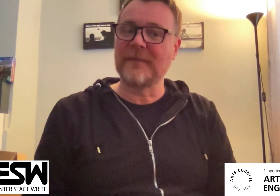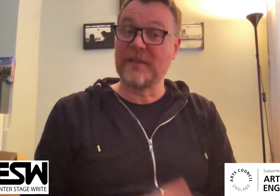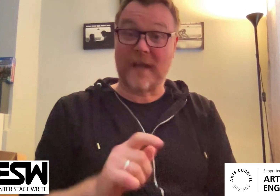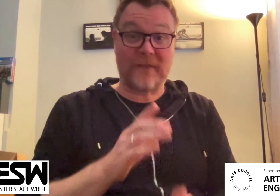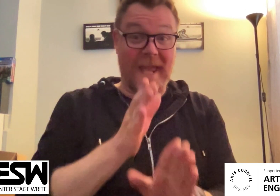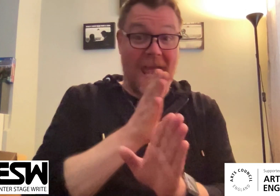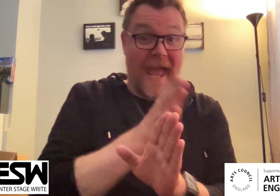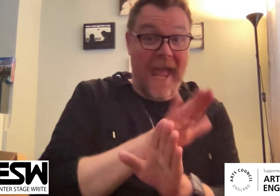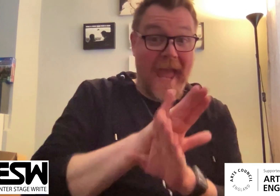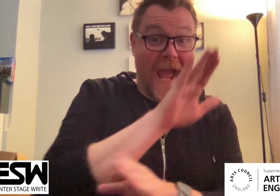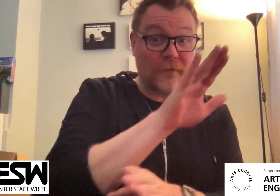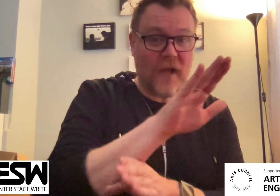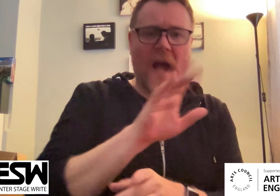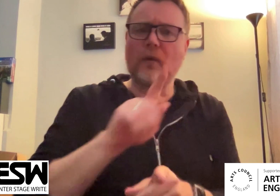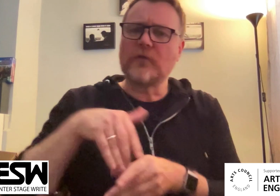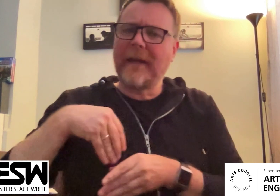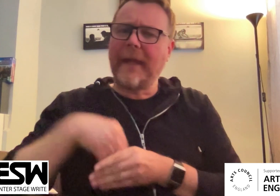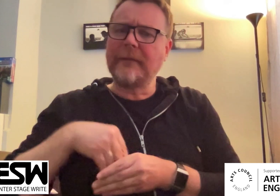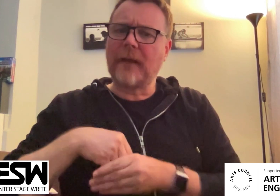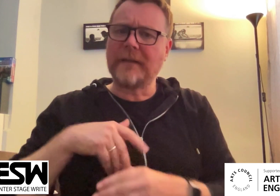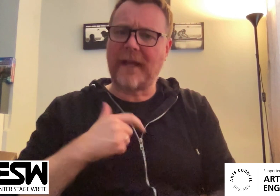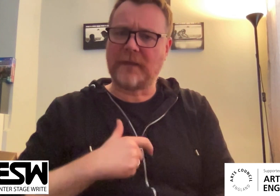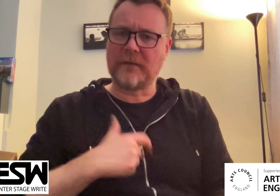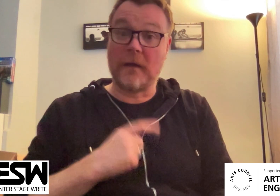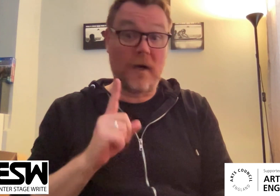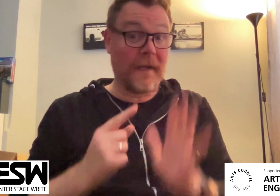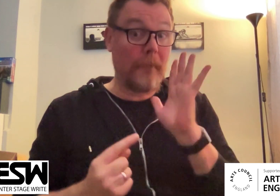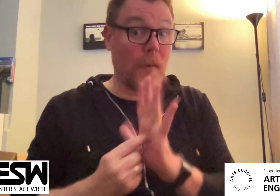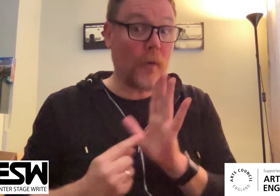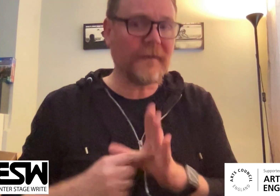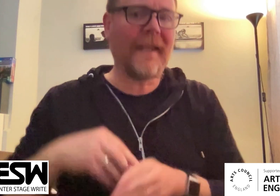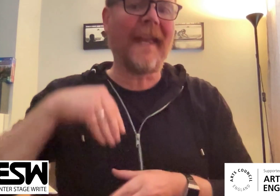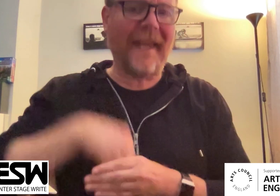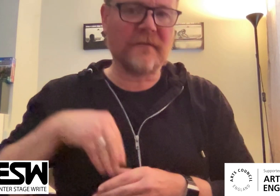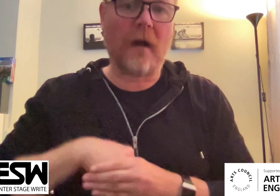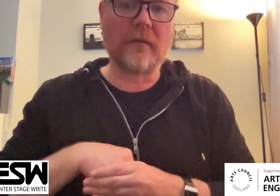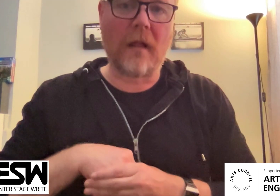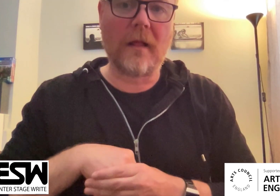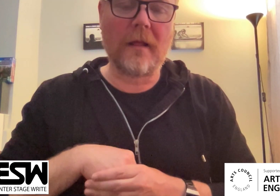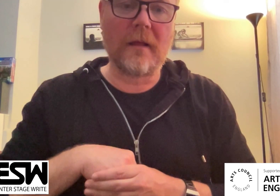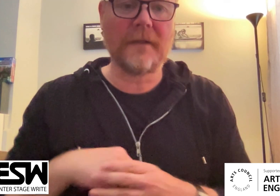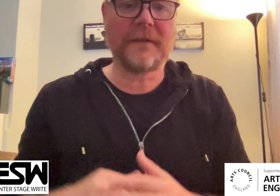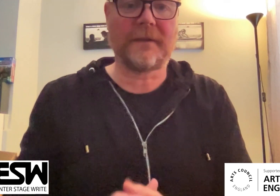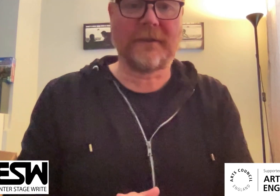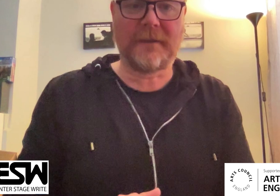You could show them via crying or them getting angry. You can see that externally. But it's important, the